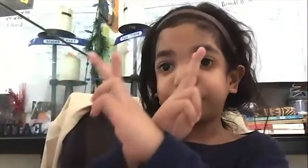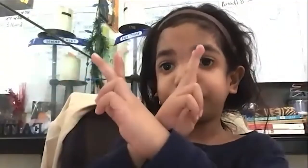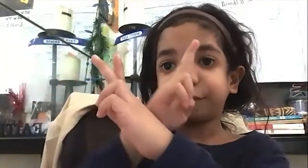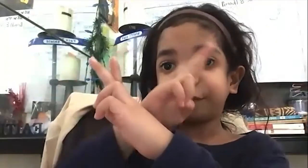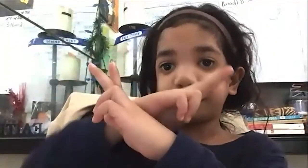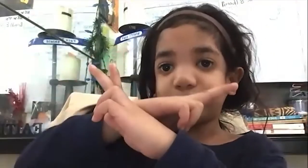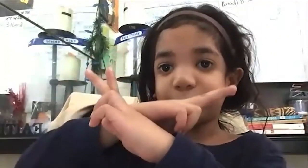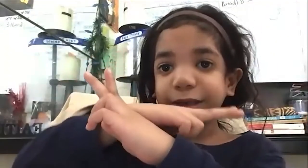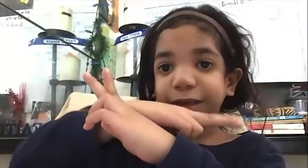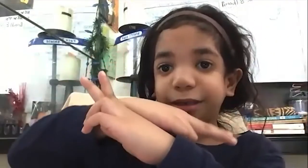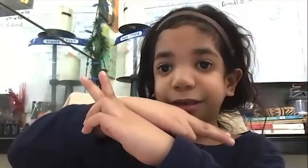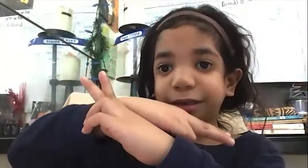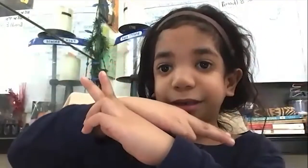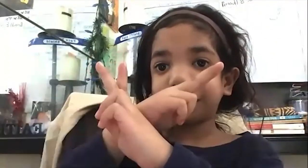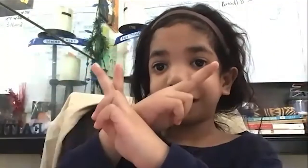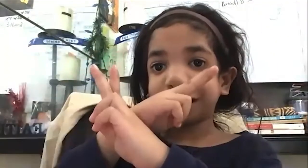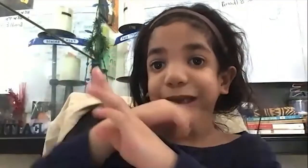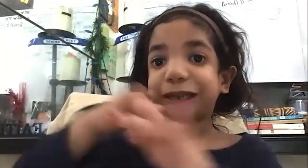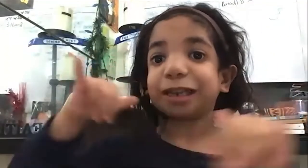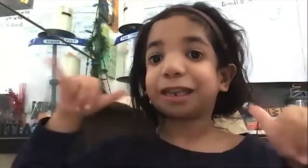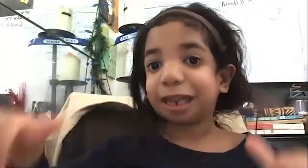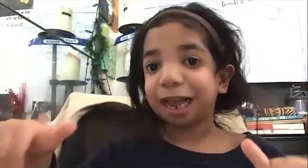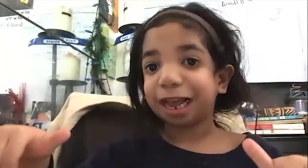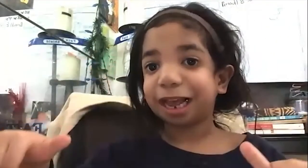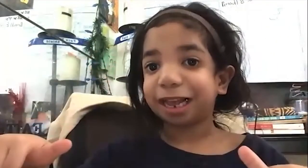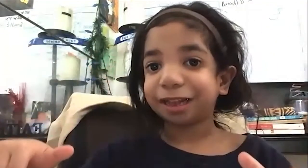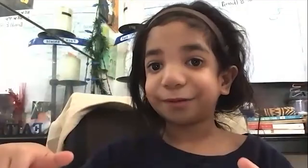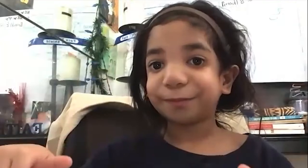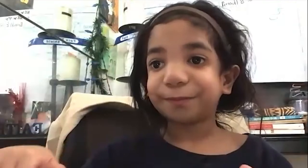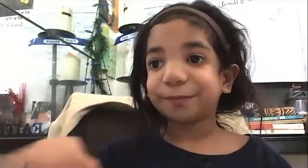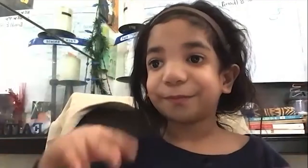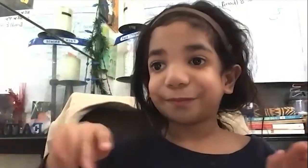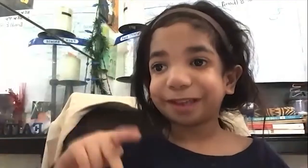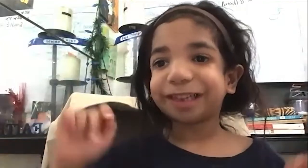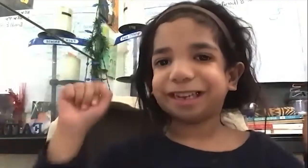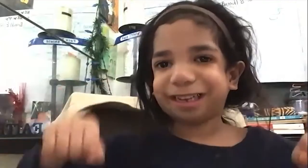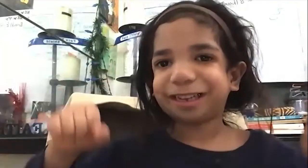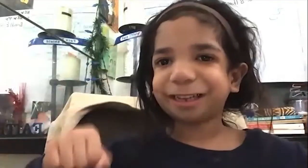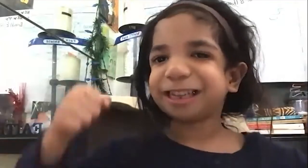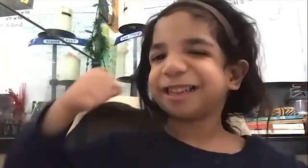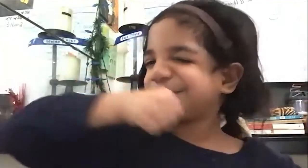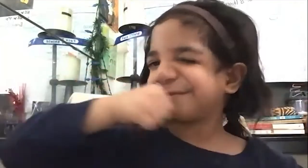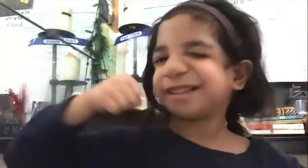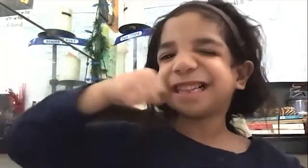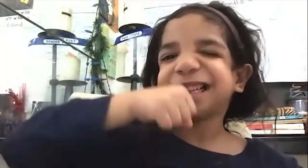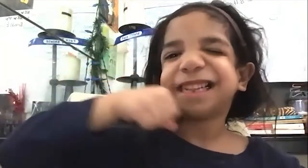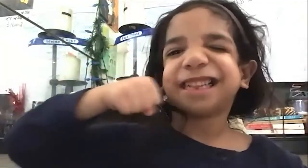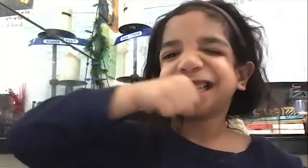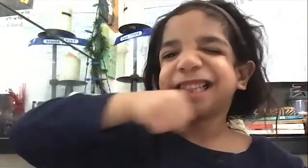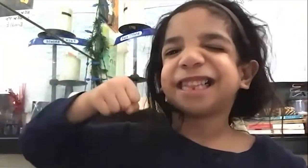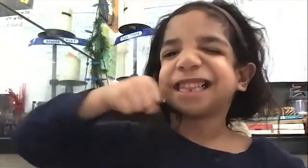Well, and then it bends all the way down and stays. Yeah, you have to brush your teeth a